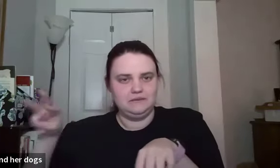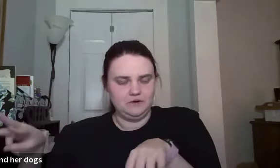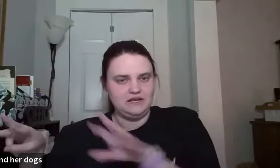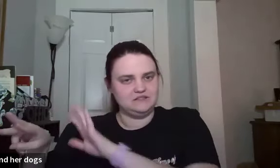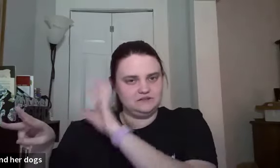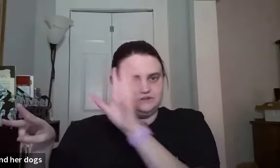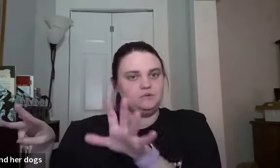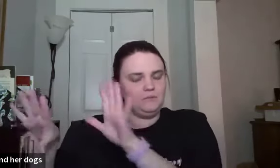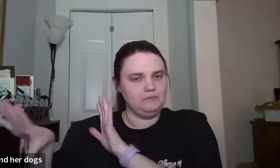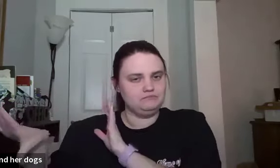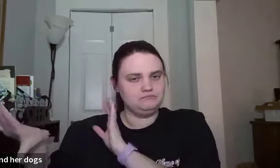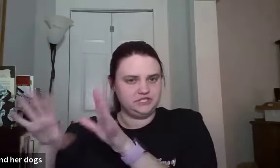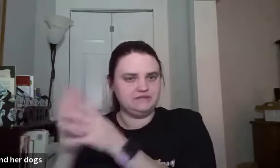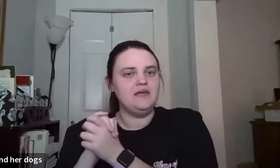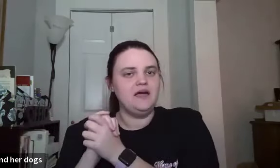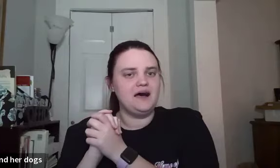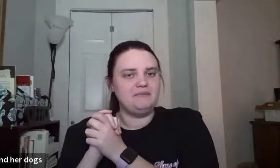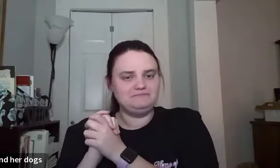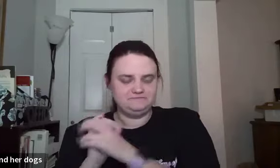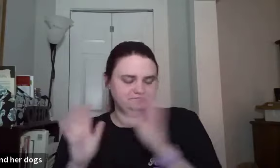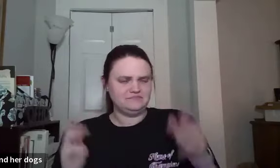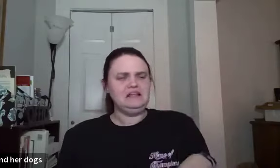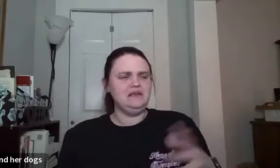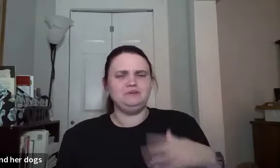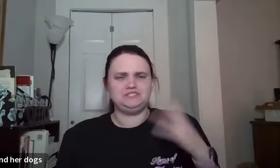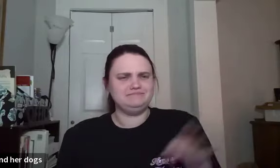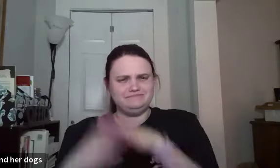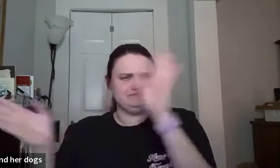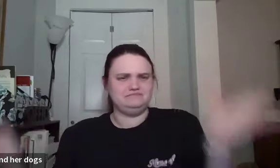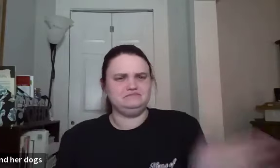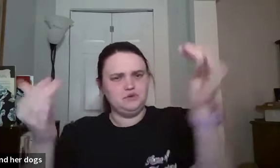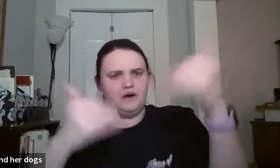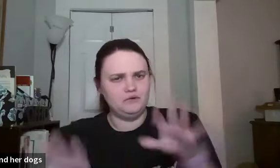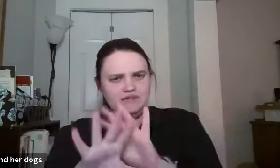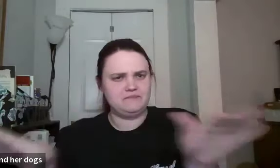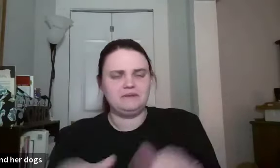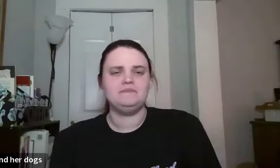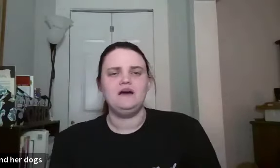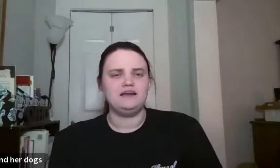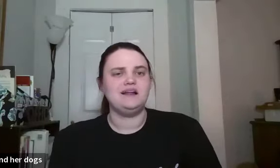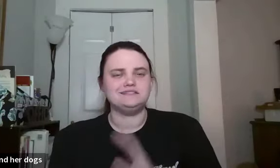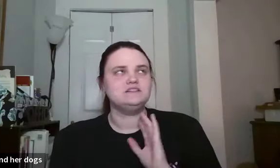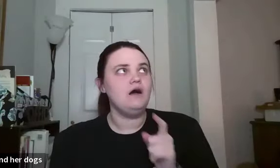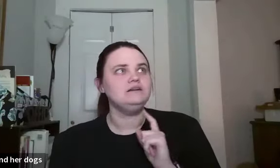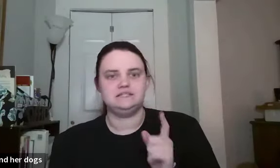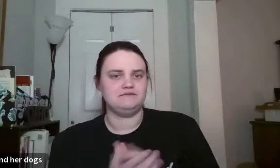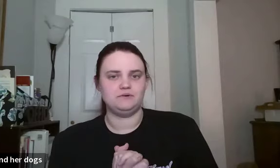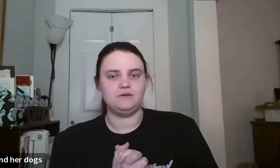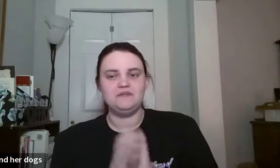Morgan has hers, so we won't push it. Not push it. Move on. We'll leave it be. Cannot talk tonight, girl.